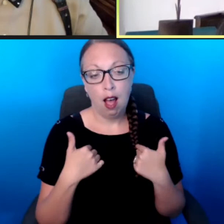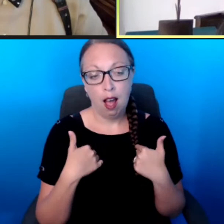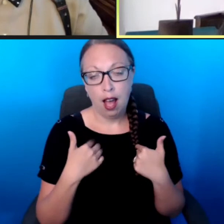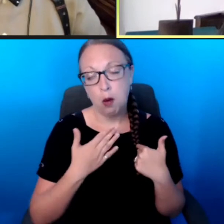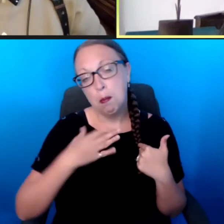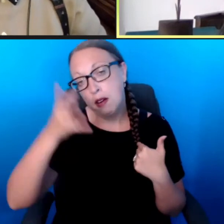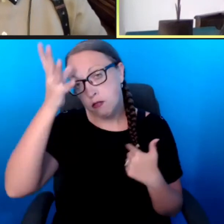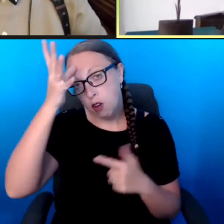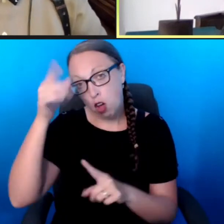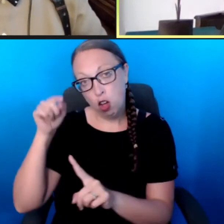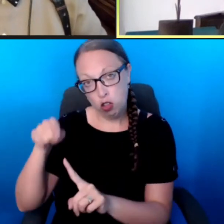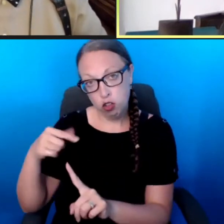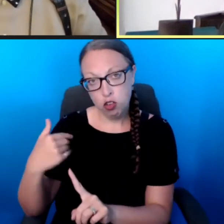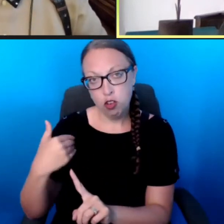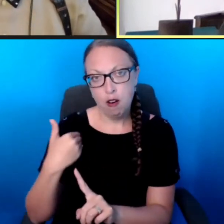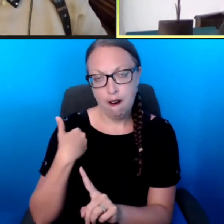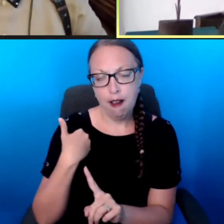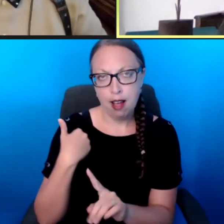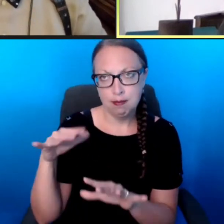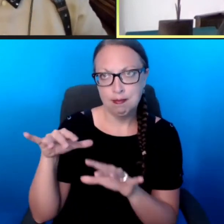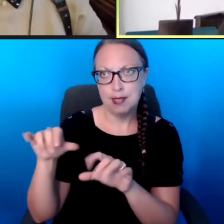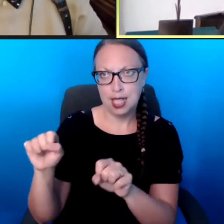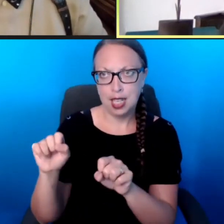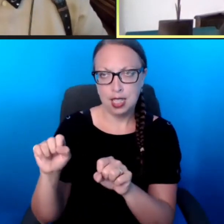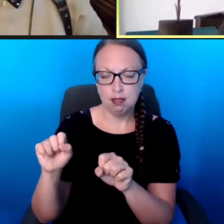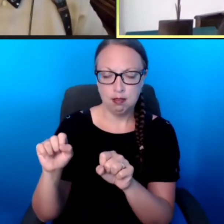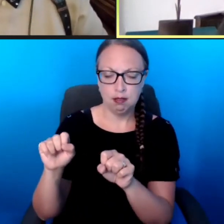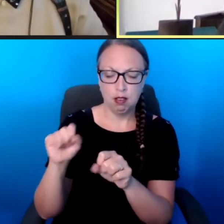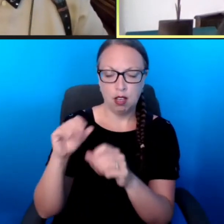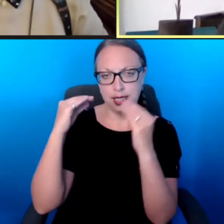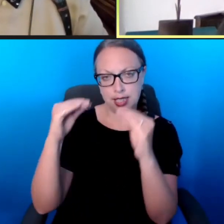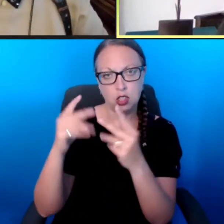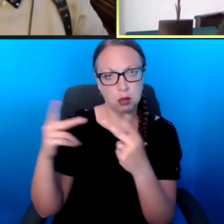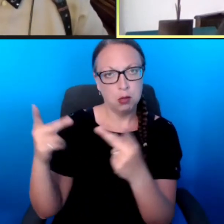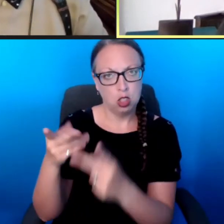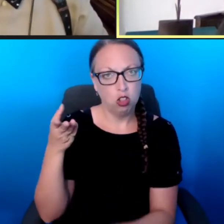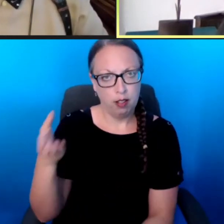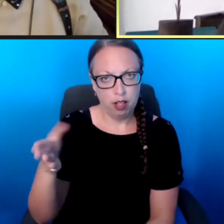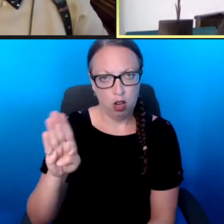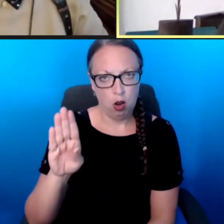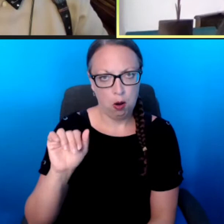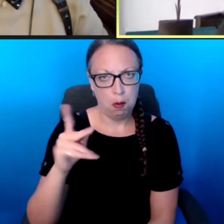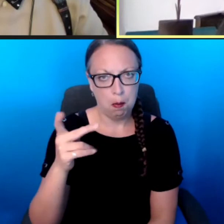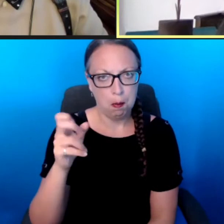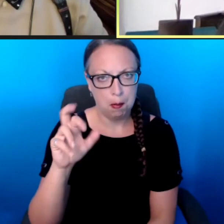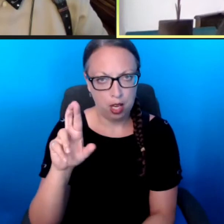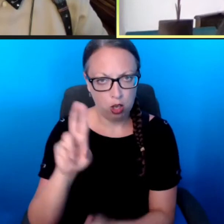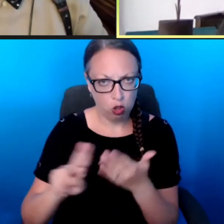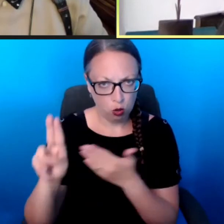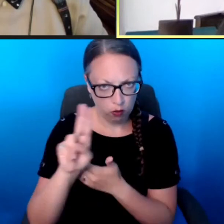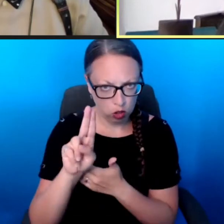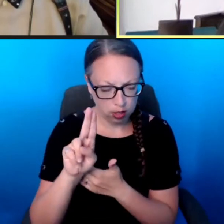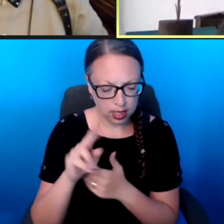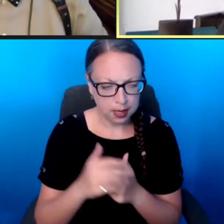father had taken a position at Baker University, and so I had more years.